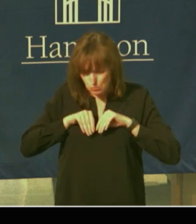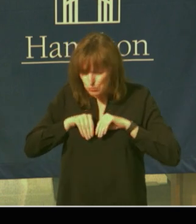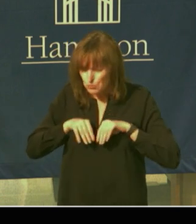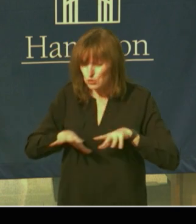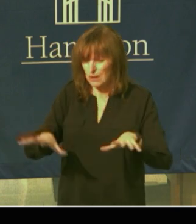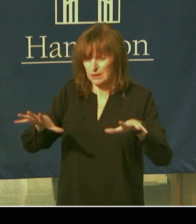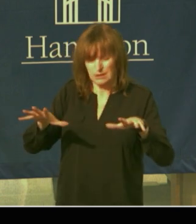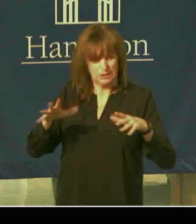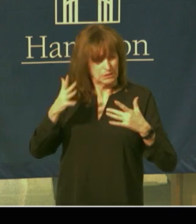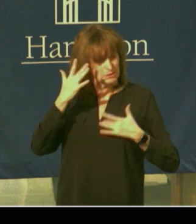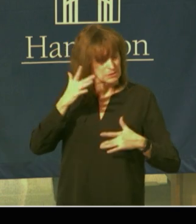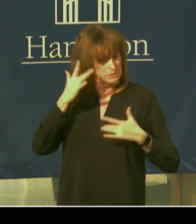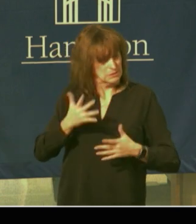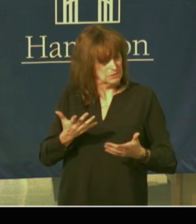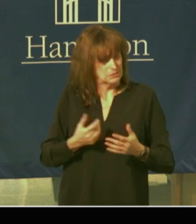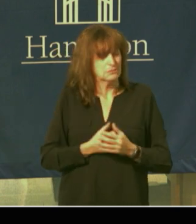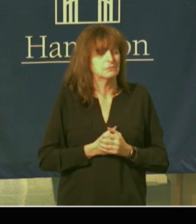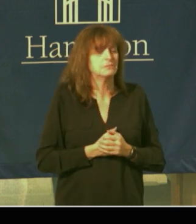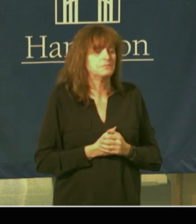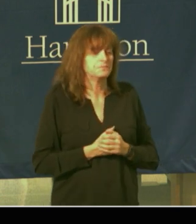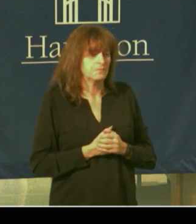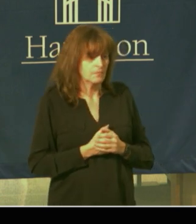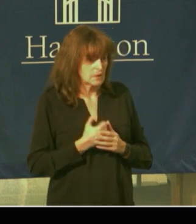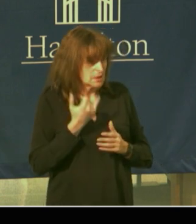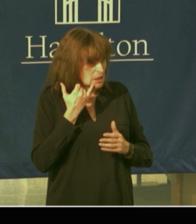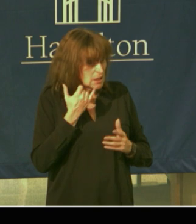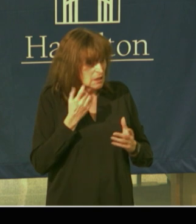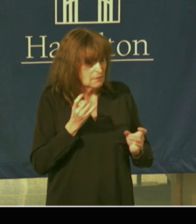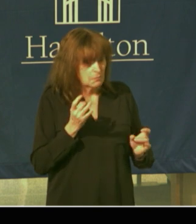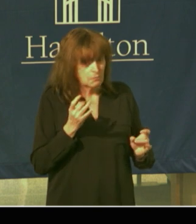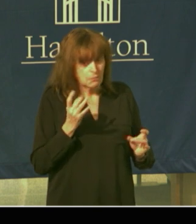dire, that even more dramatic steps may have to be taken.